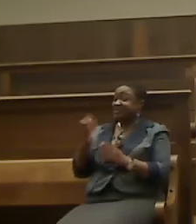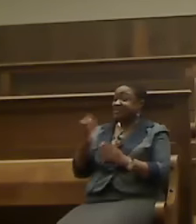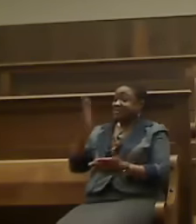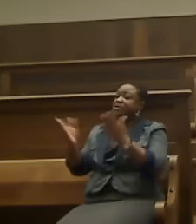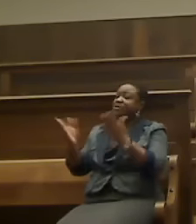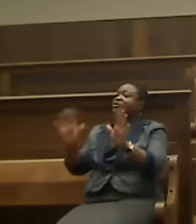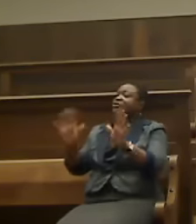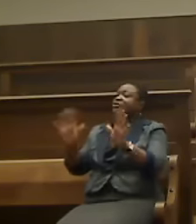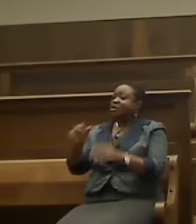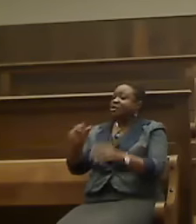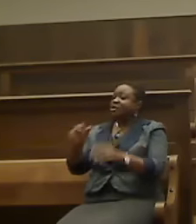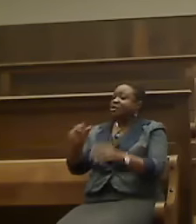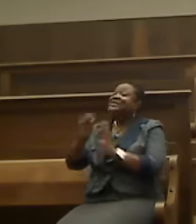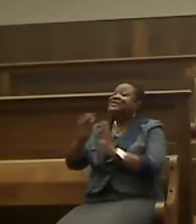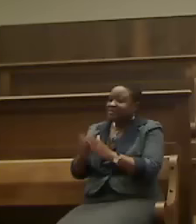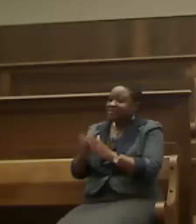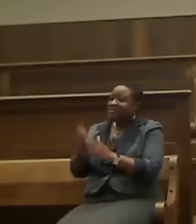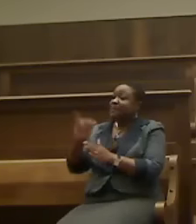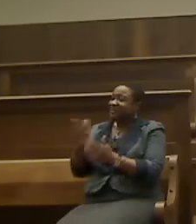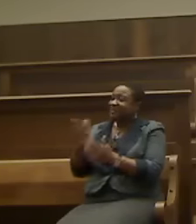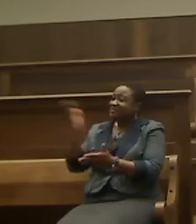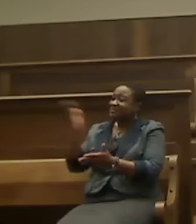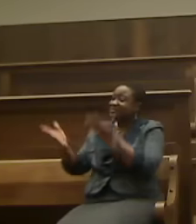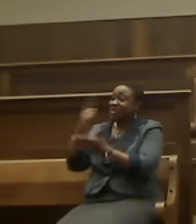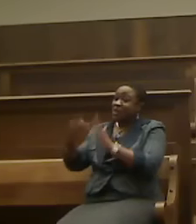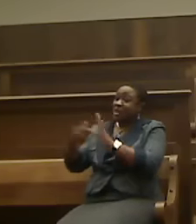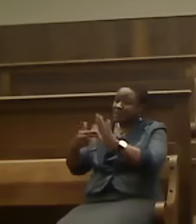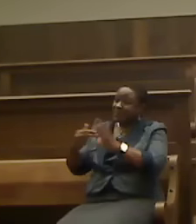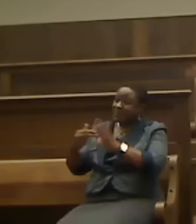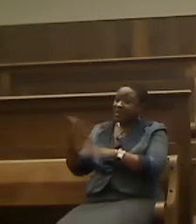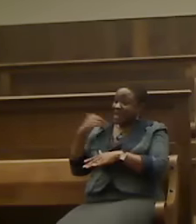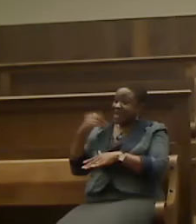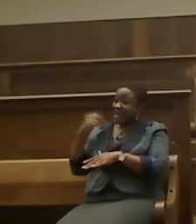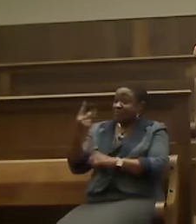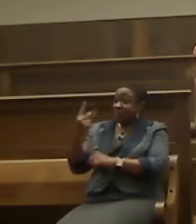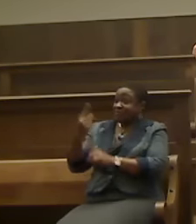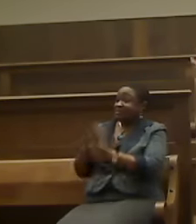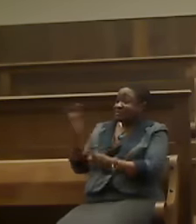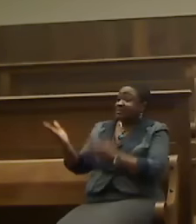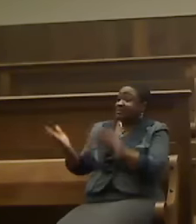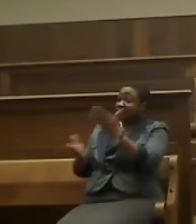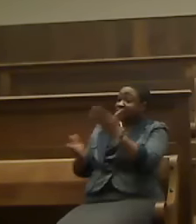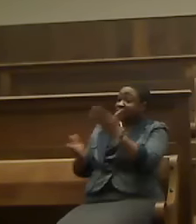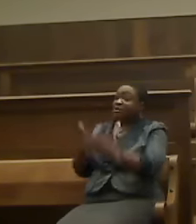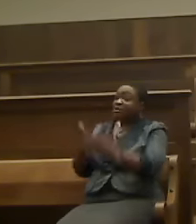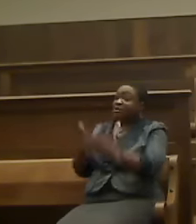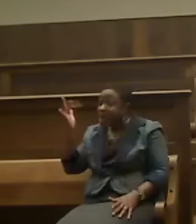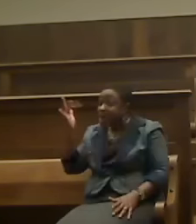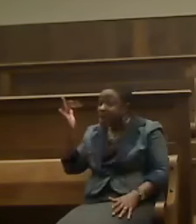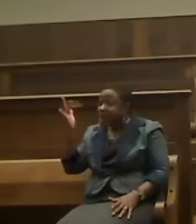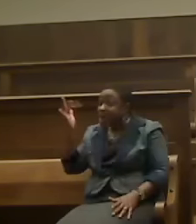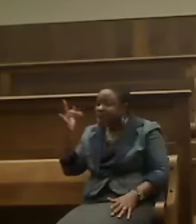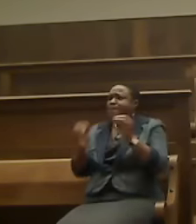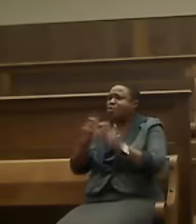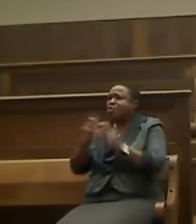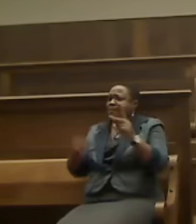26 states have introduced labeling bills in the United States in the last 12 months. That's a result of the rise of collective awareness